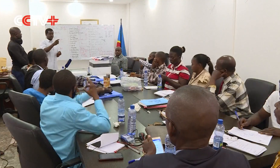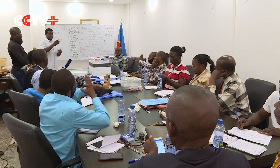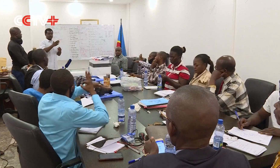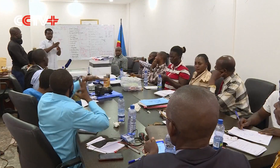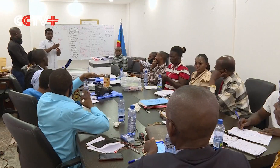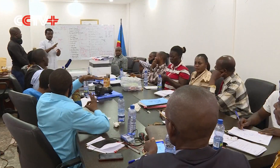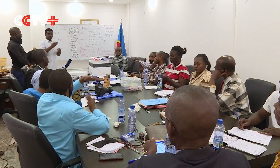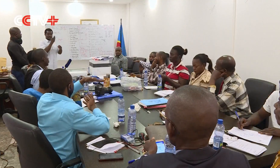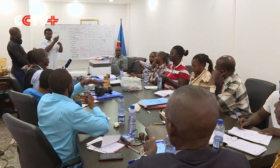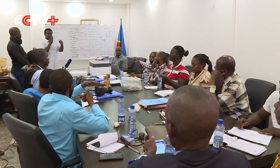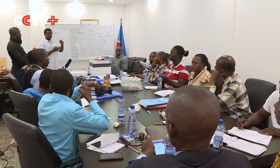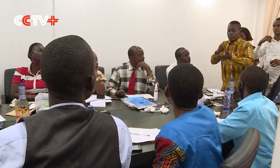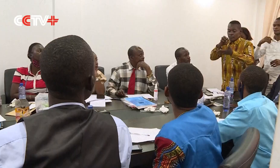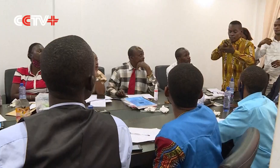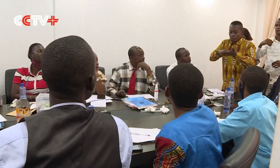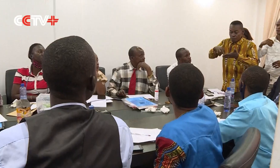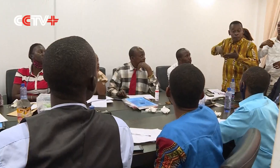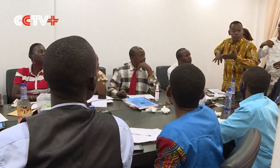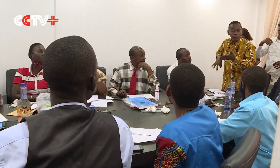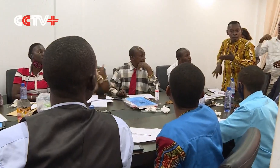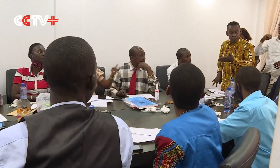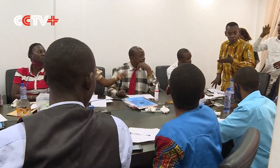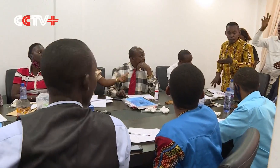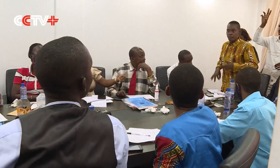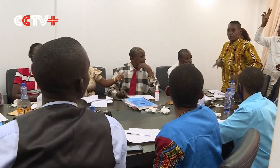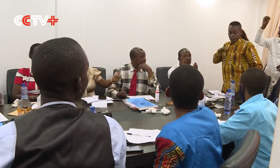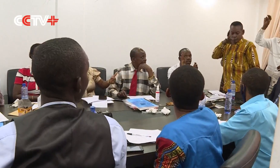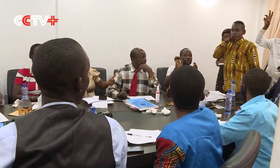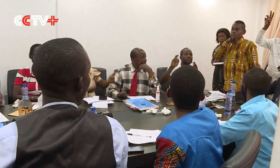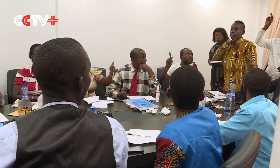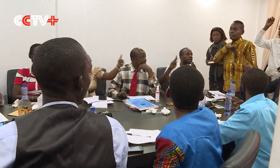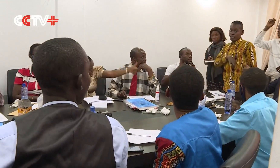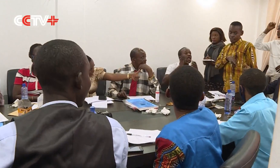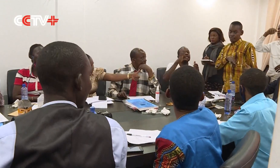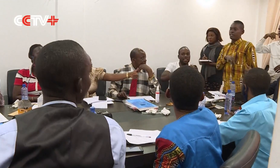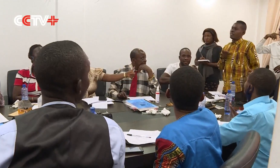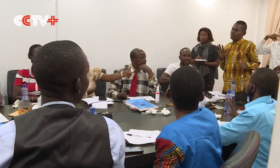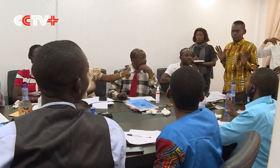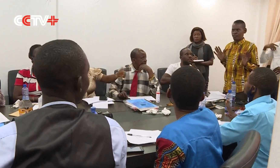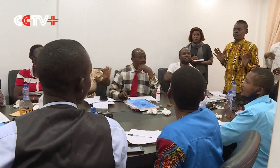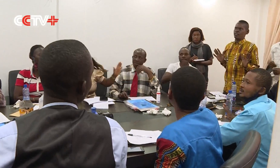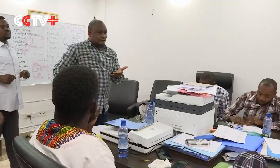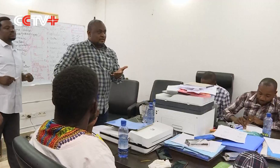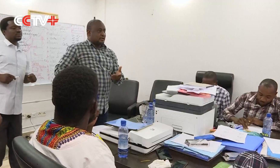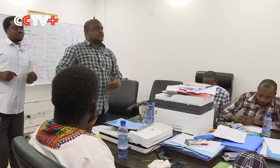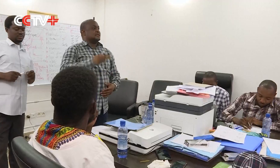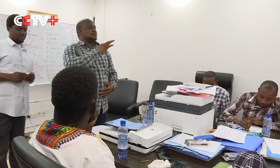with disabilities, but previous administrations did not put any measures to enforce the law. Authorities hope